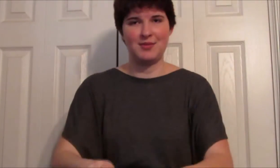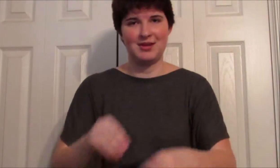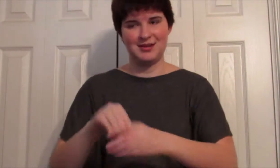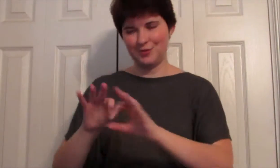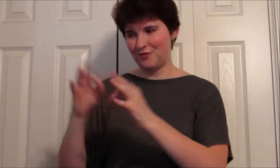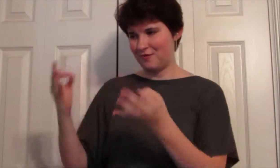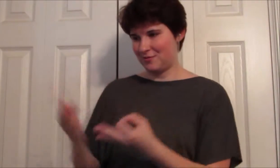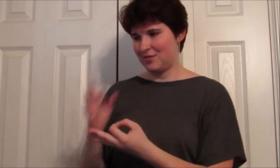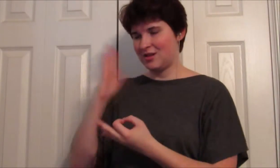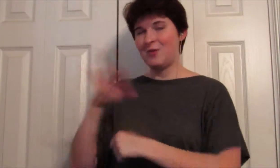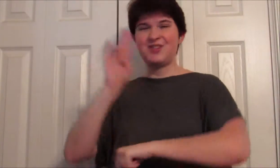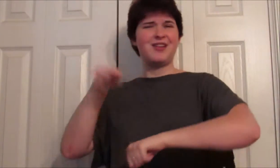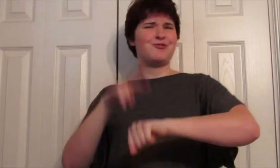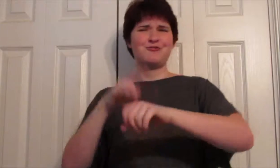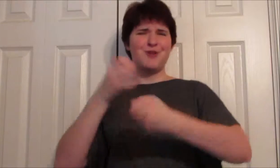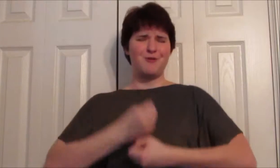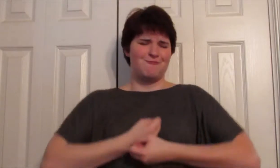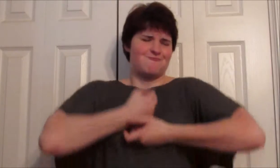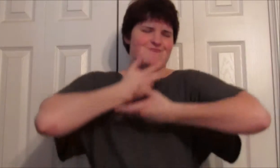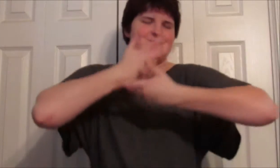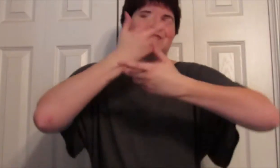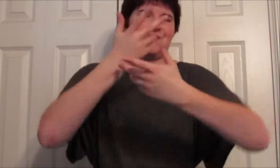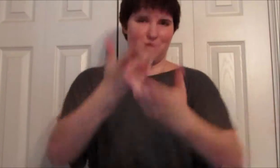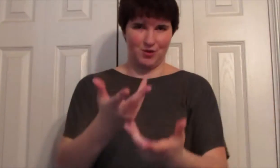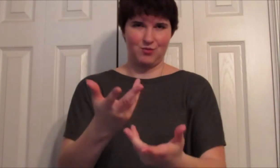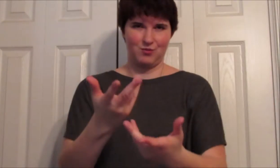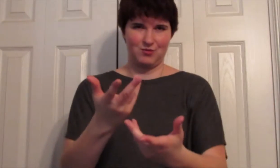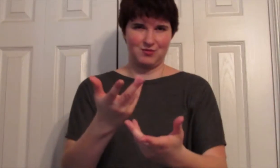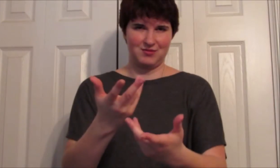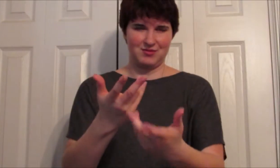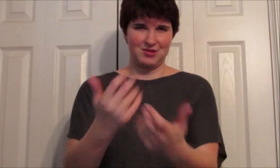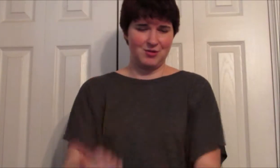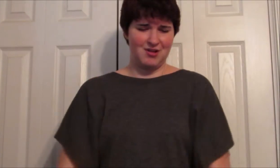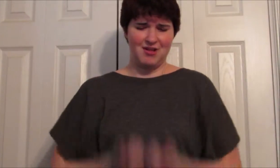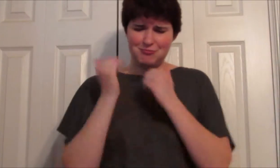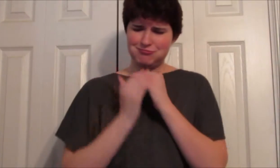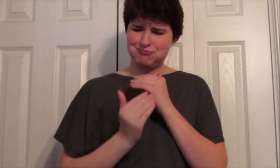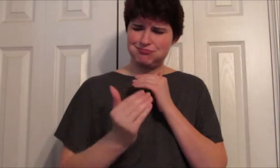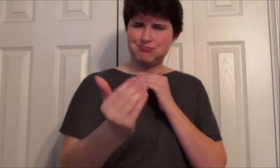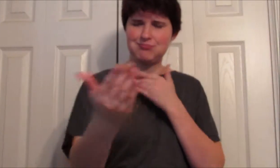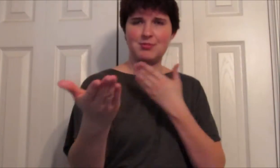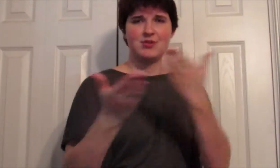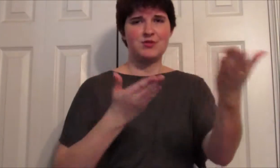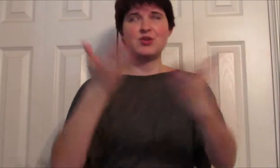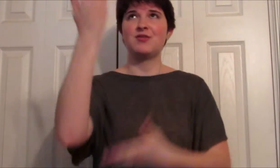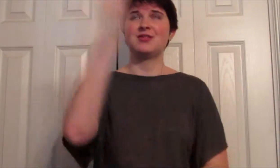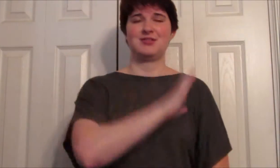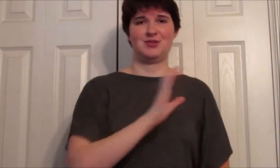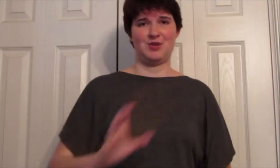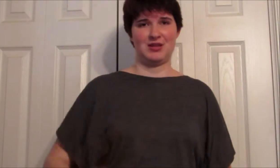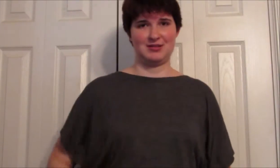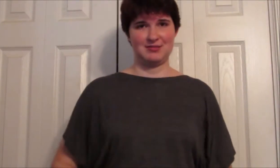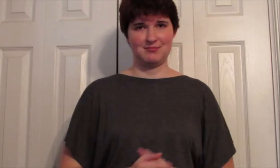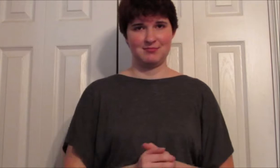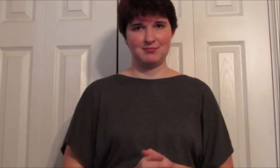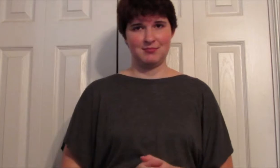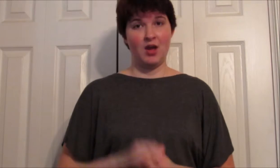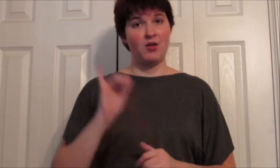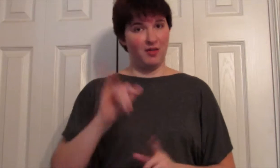family that will naturally overflow into a lifetime of service to Christ. Now,